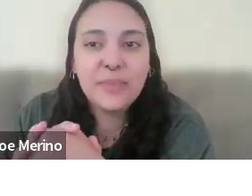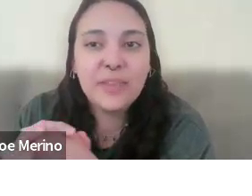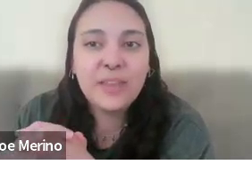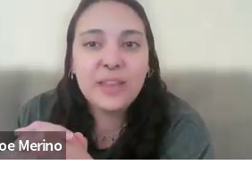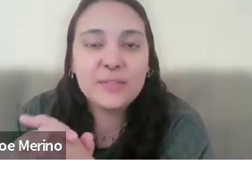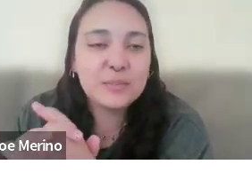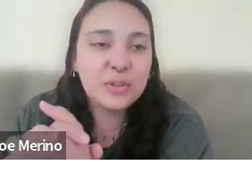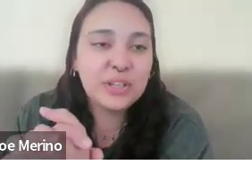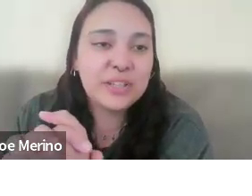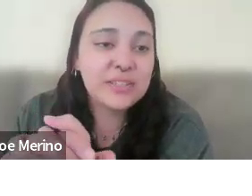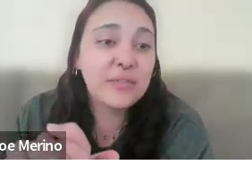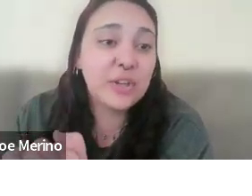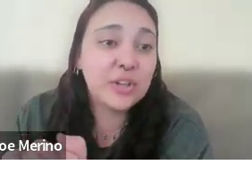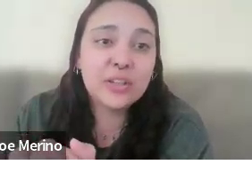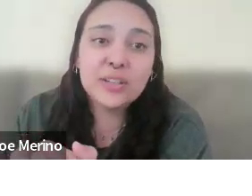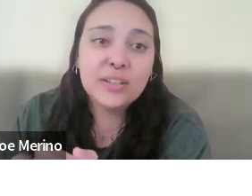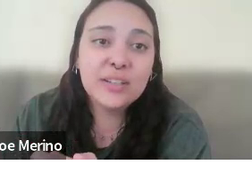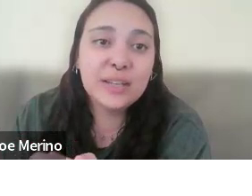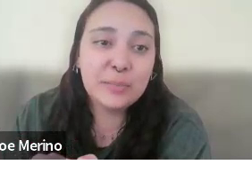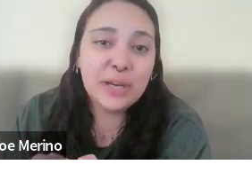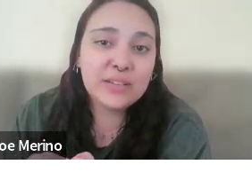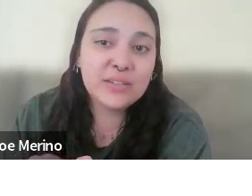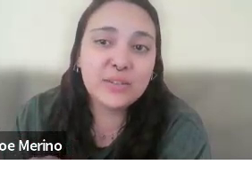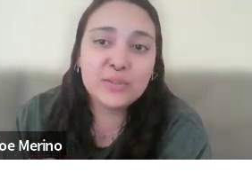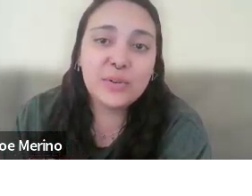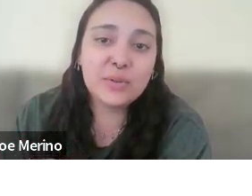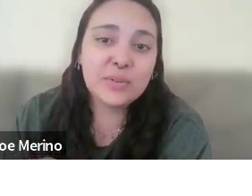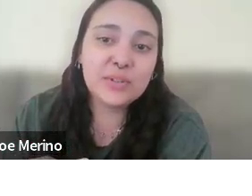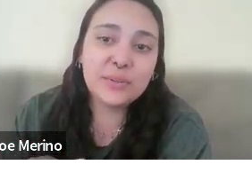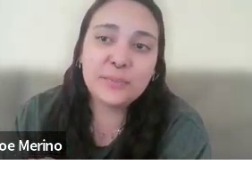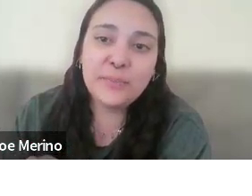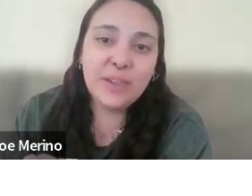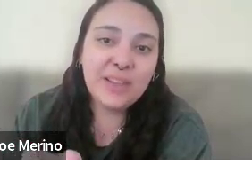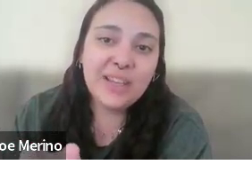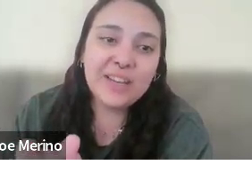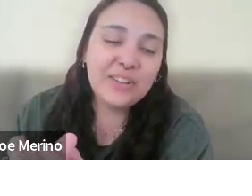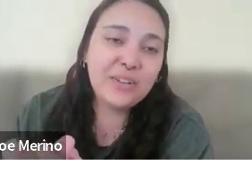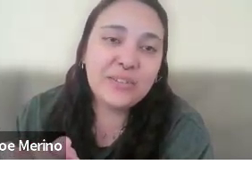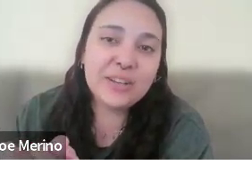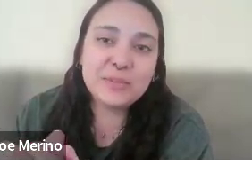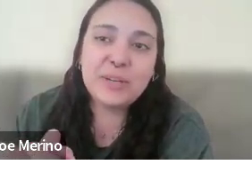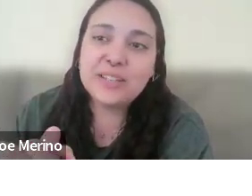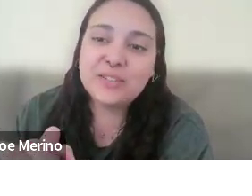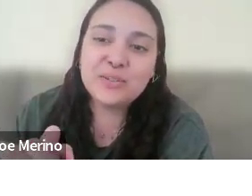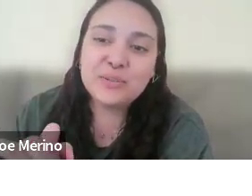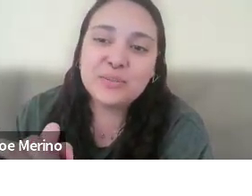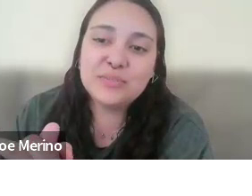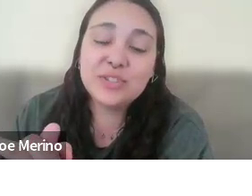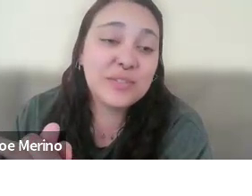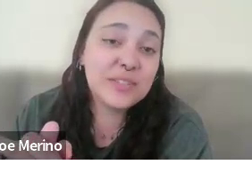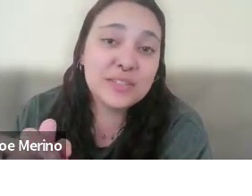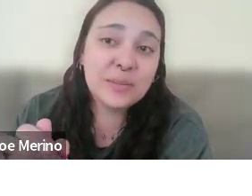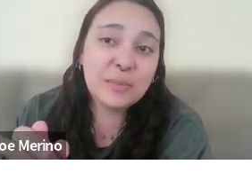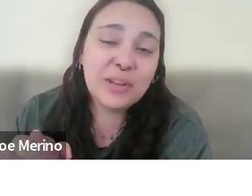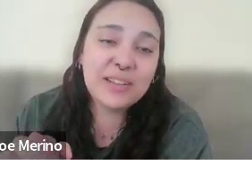can have some pretty severe impacts on those folks. So yeah, I think a lot of it comes back to